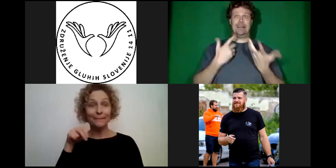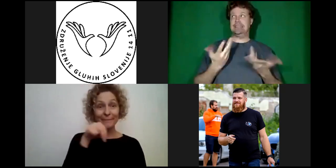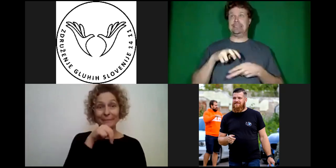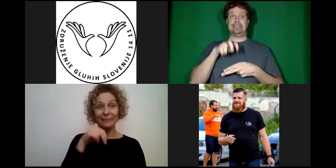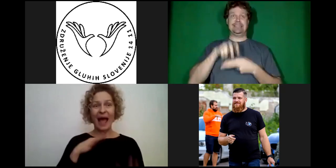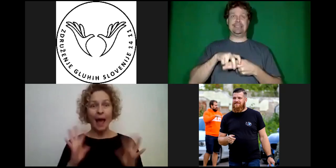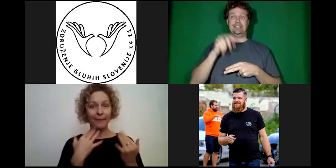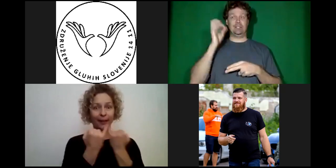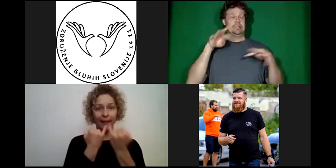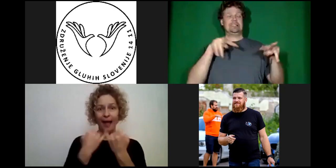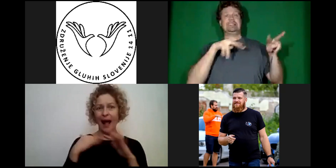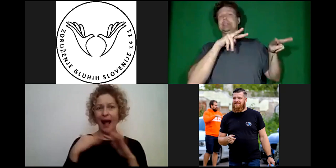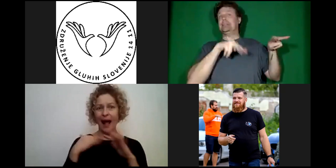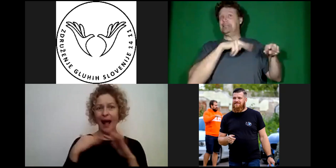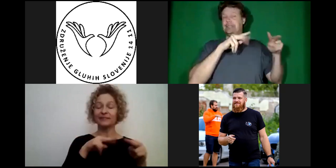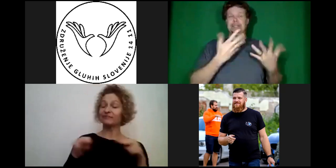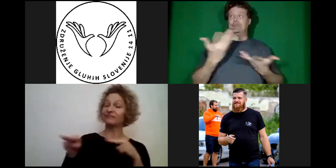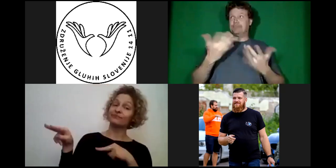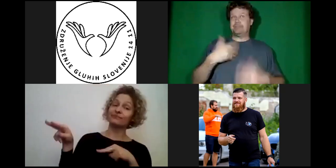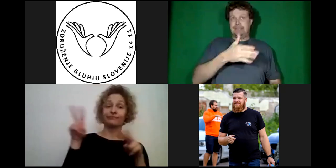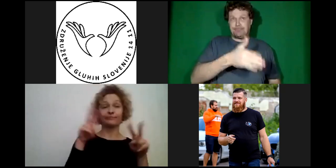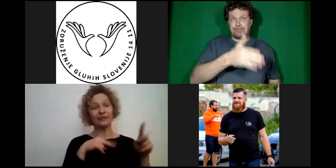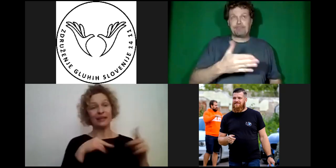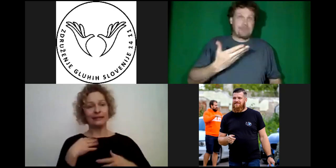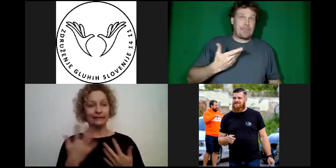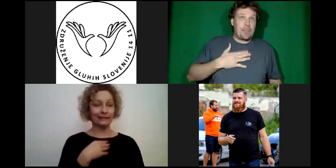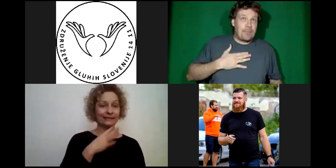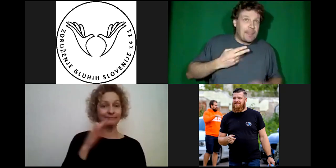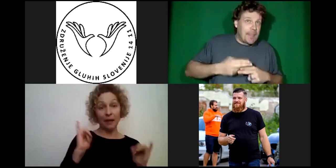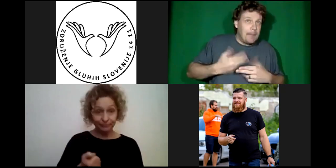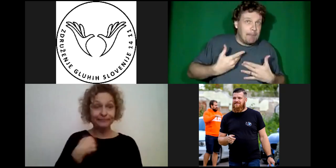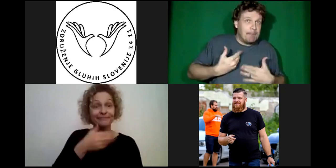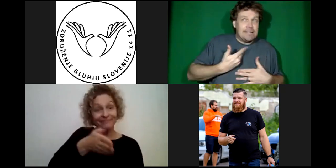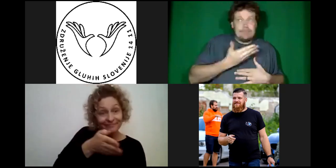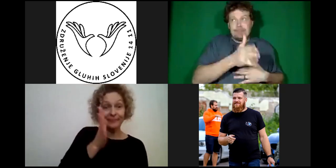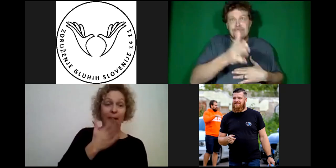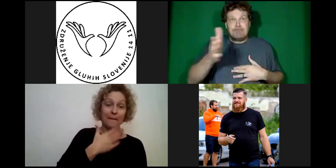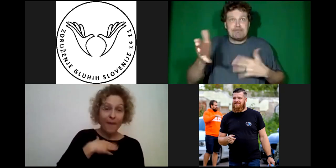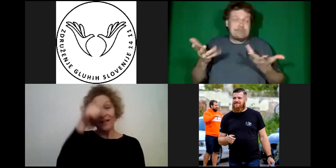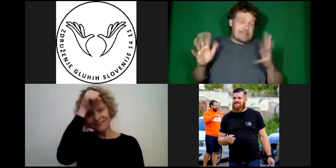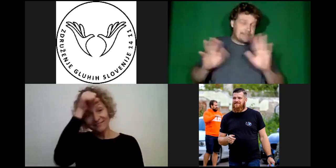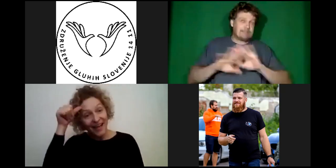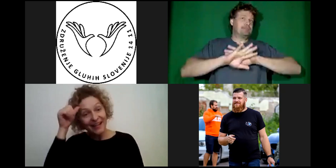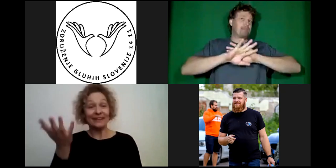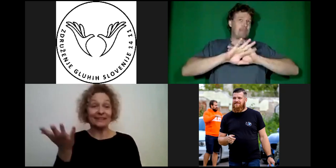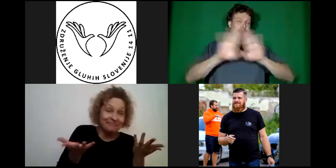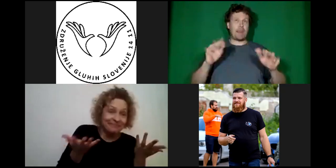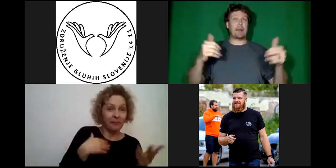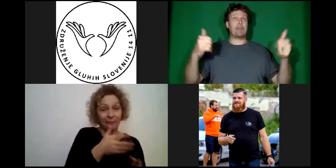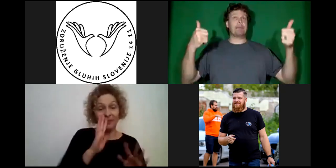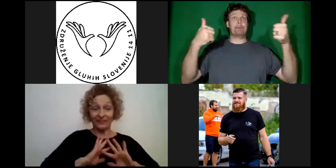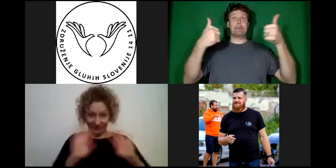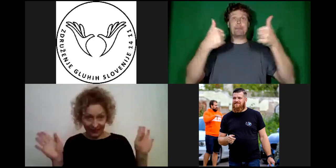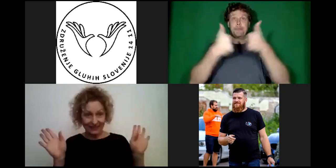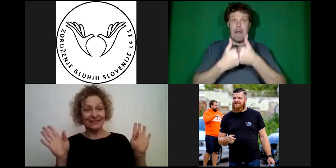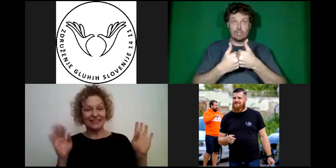audience were hearing. And I was sitting there wondering how to communicate. I introduced myself to the coach. I said, my name is Miha.